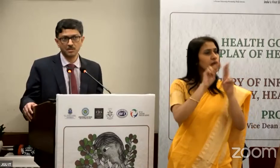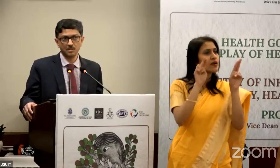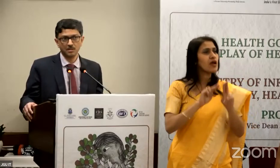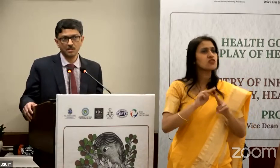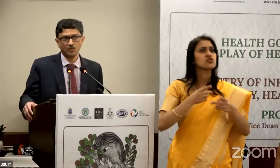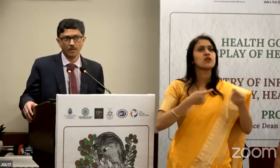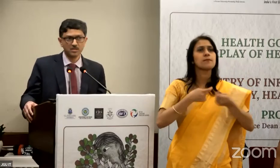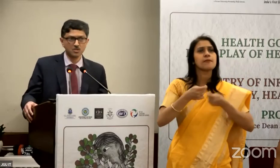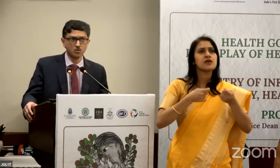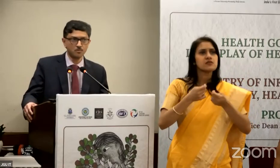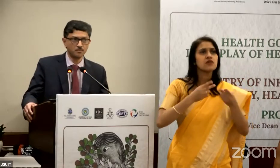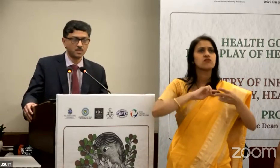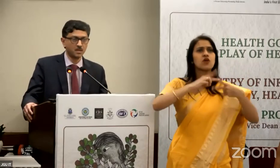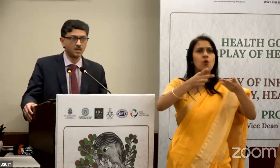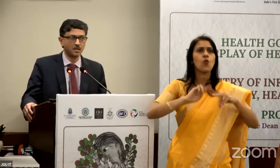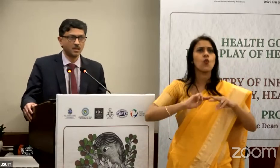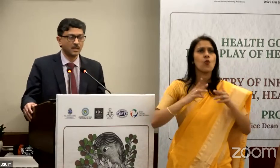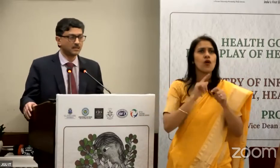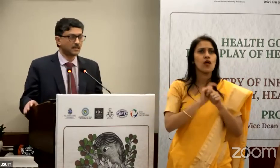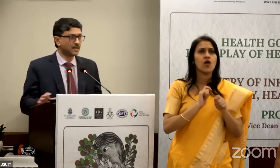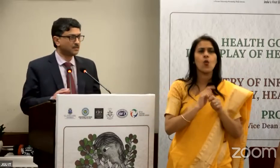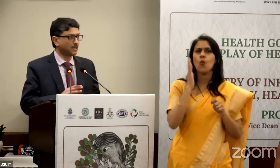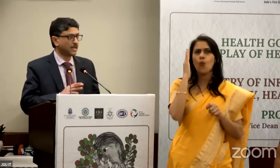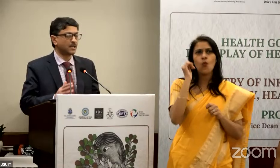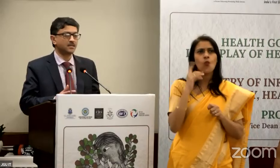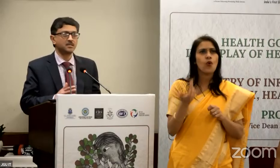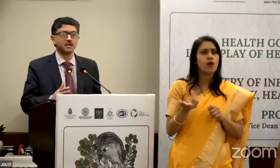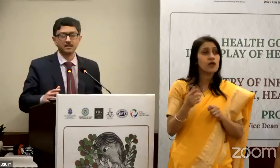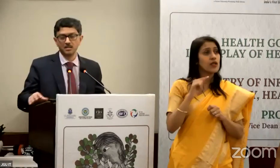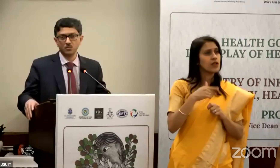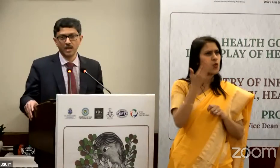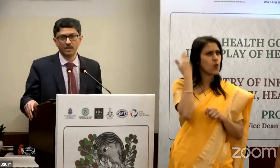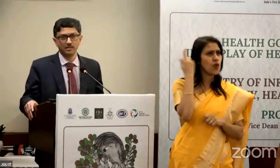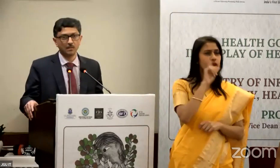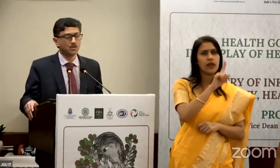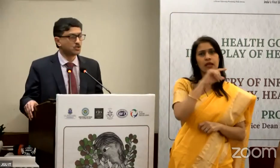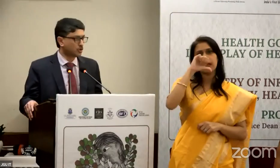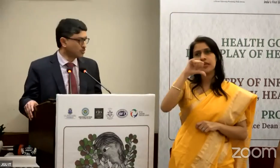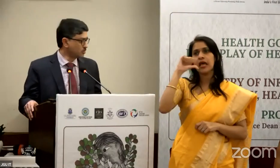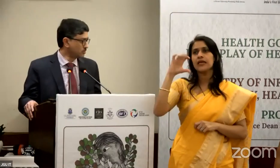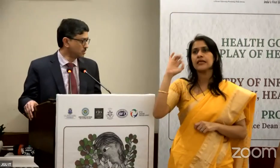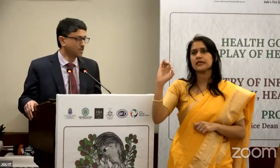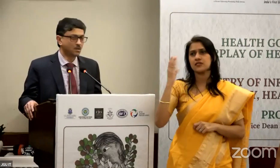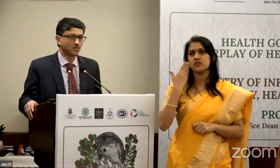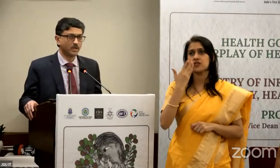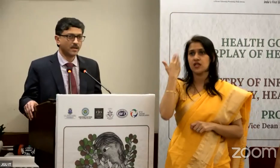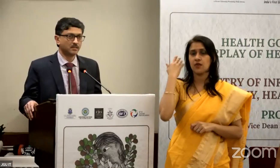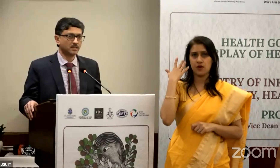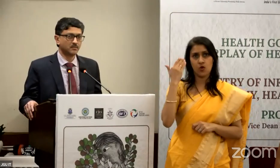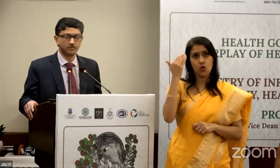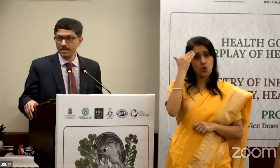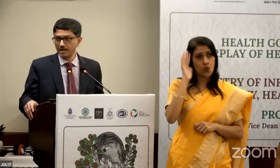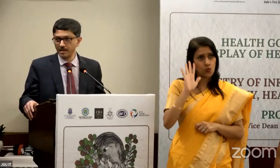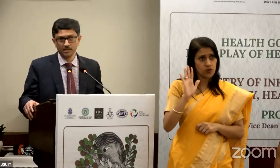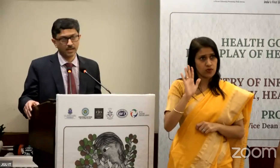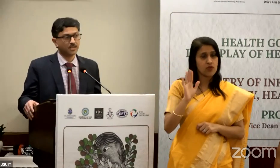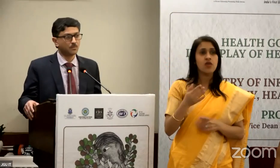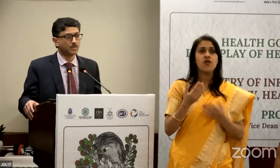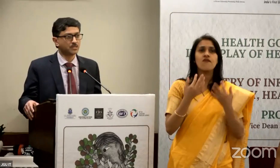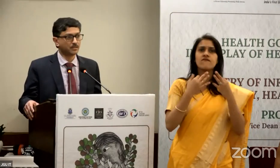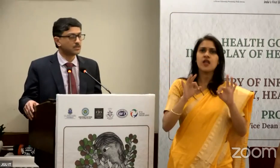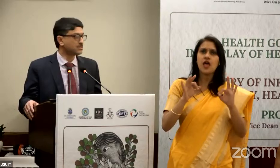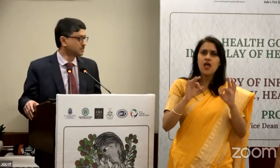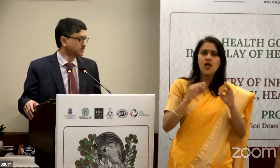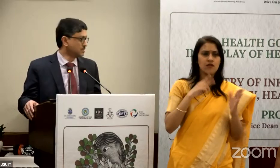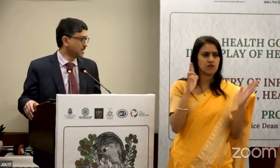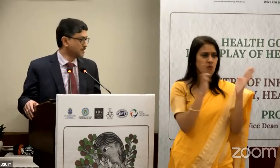times. Why is it so? In the late 1990s, we had the WTO law, we had the free trade agreements